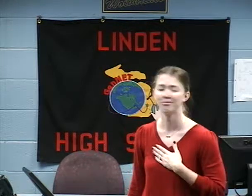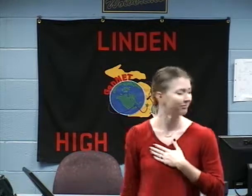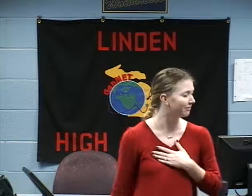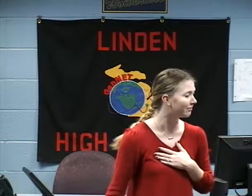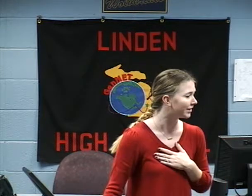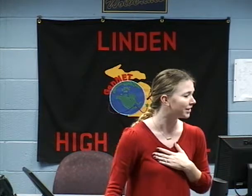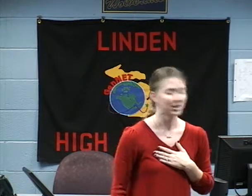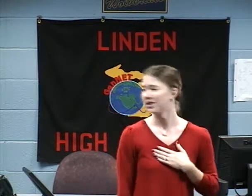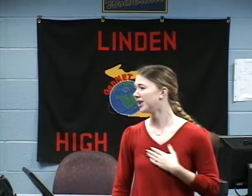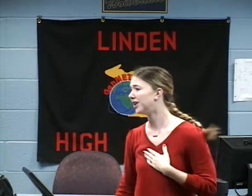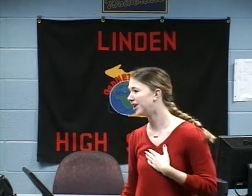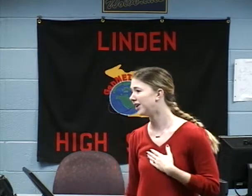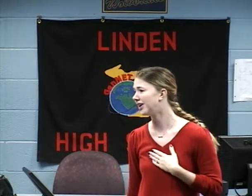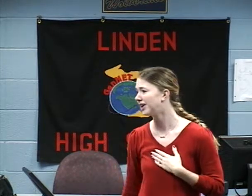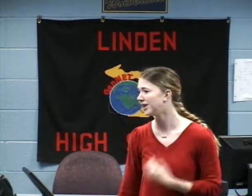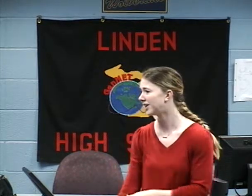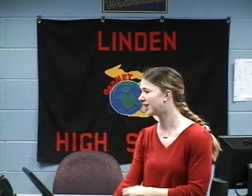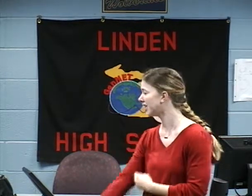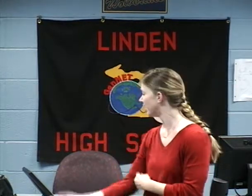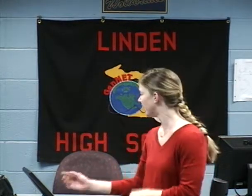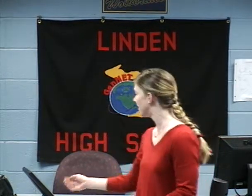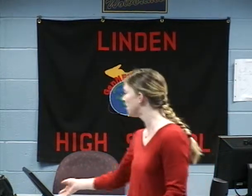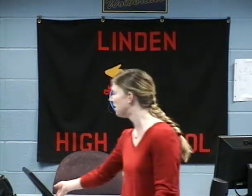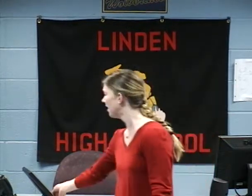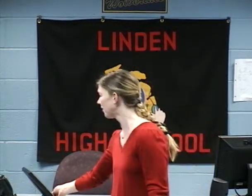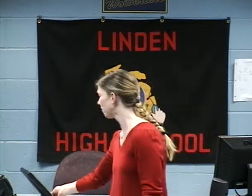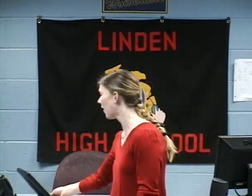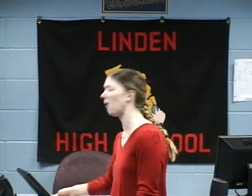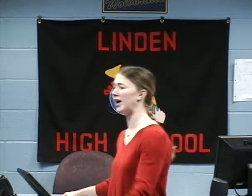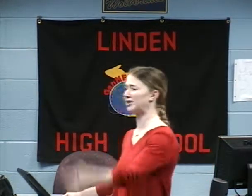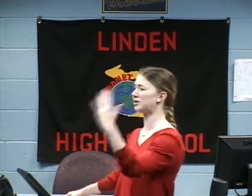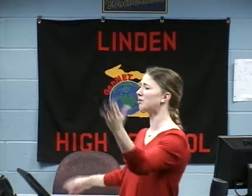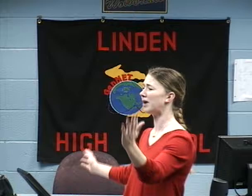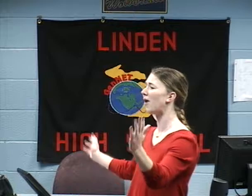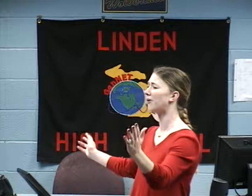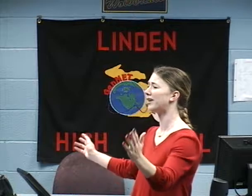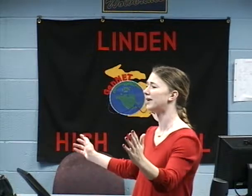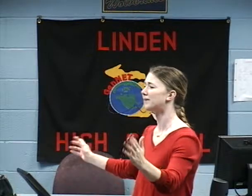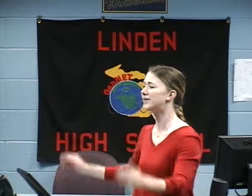be our fault if anything. Aren't they domesticated? No. I didn't I